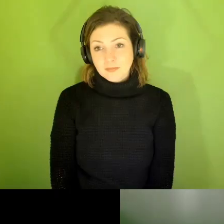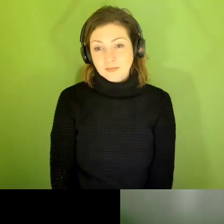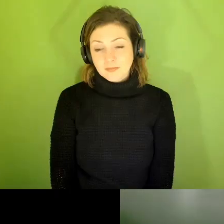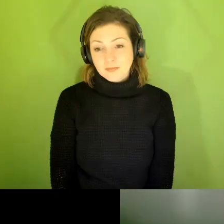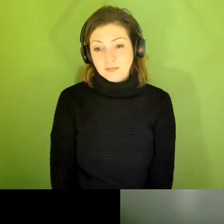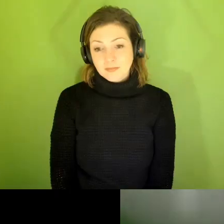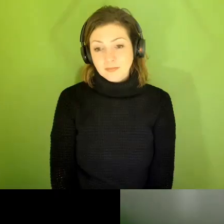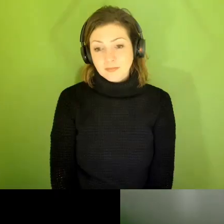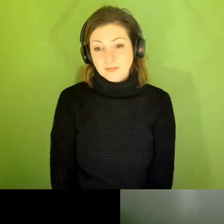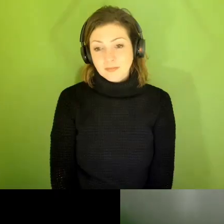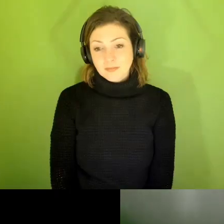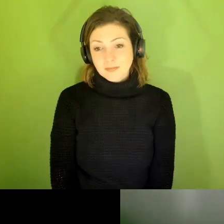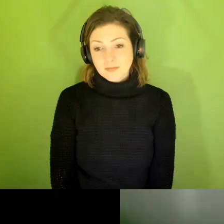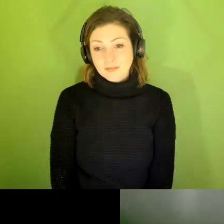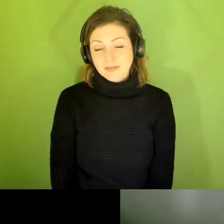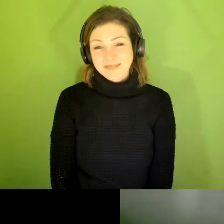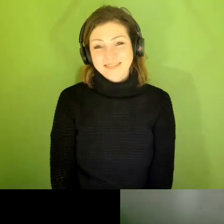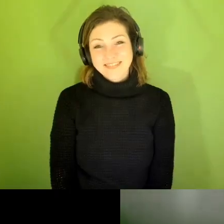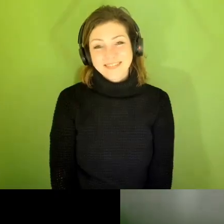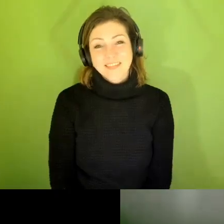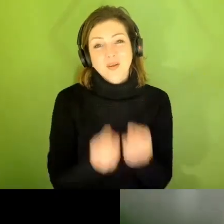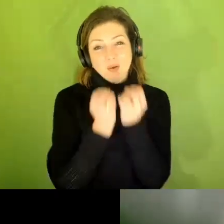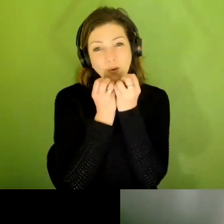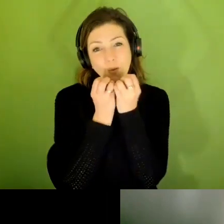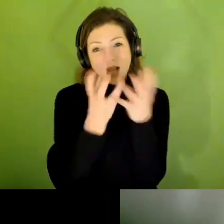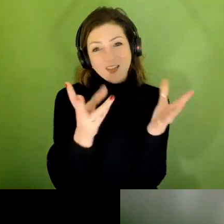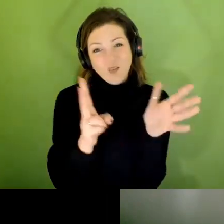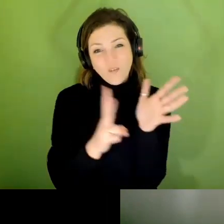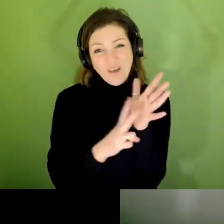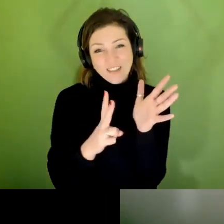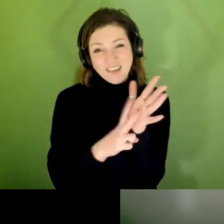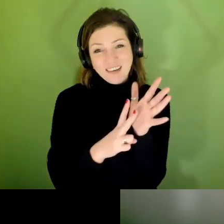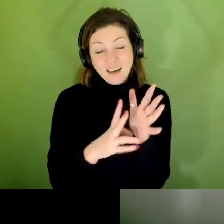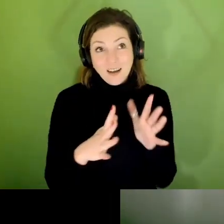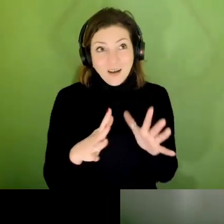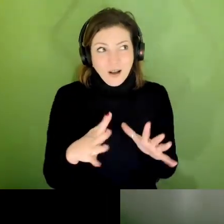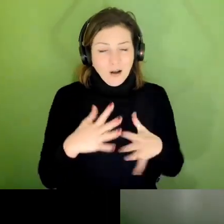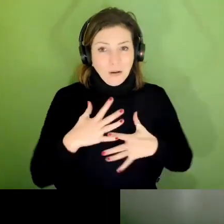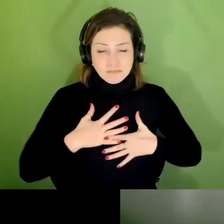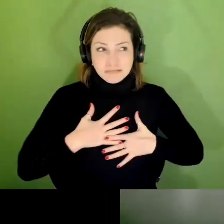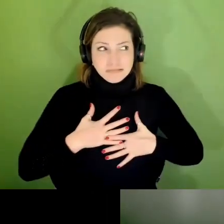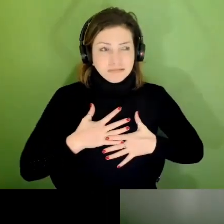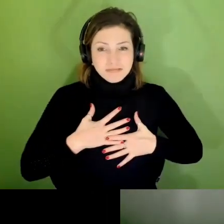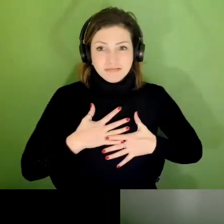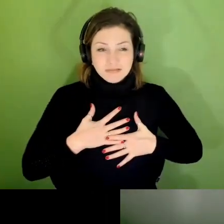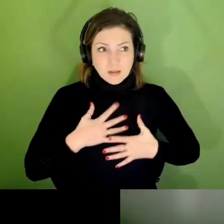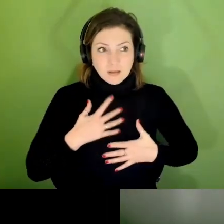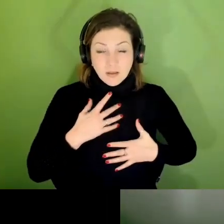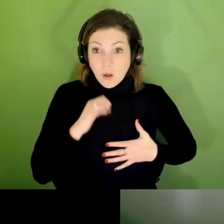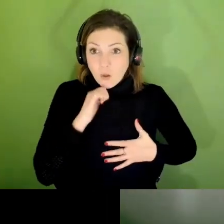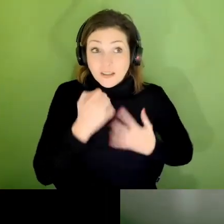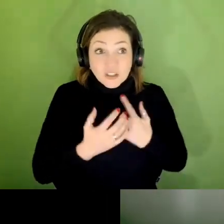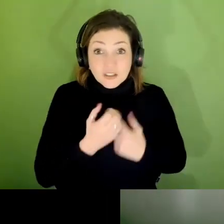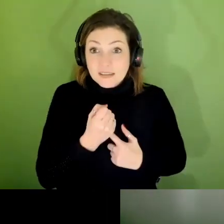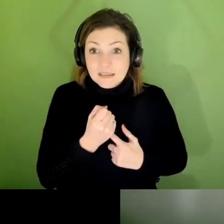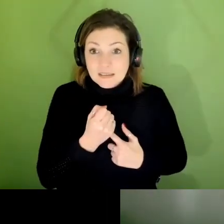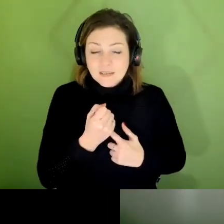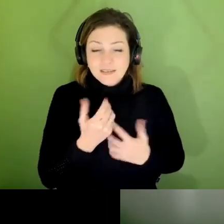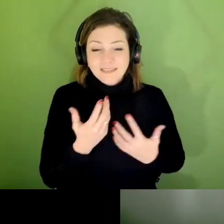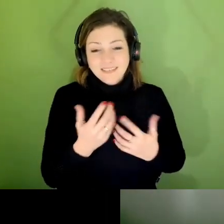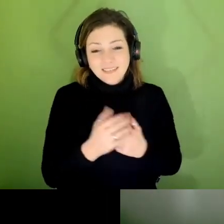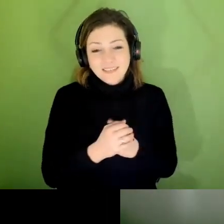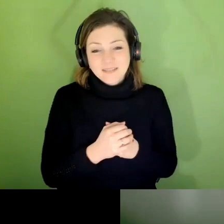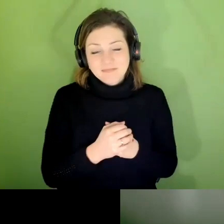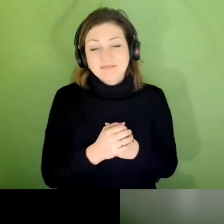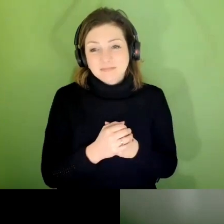Phew. Wonderful, Varsha. Thank you. I was tense. I was definitely tense. Were they going to get away with it? We have a great